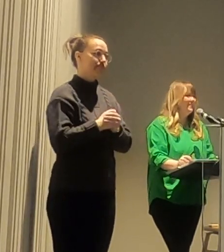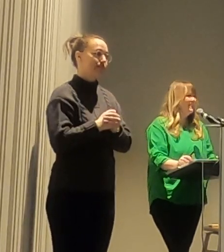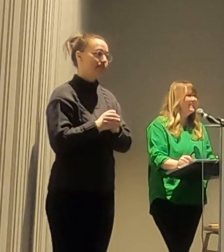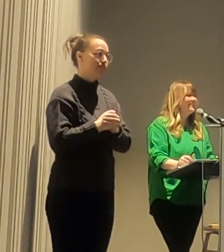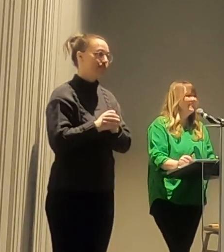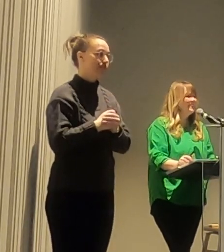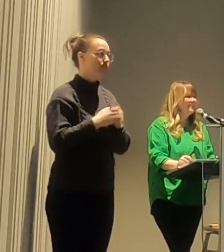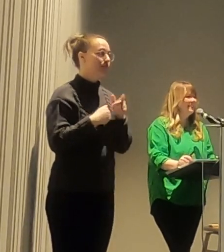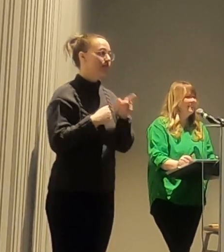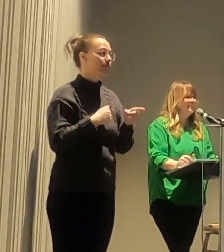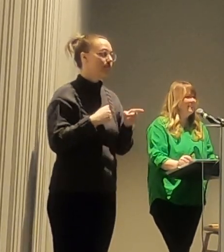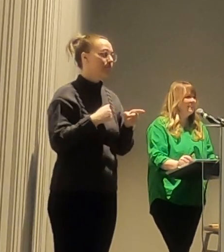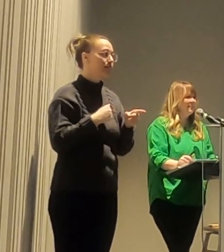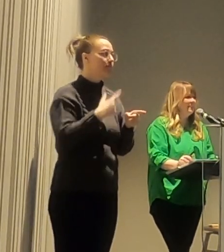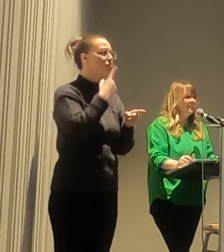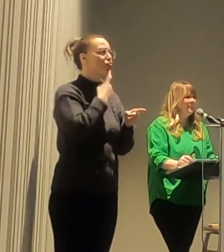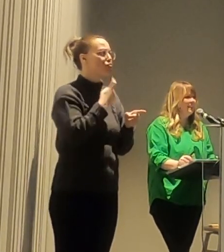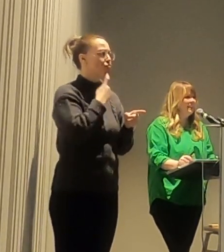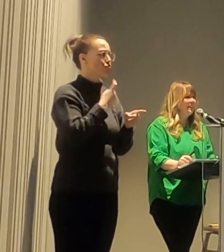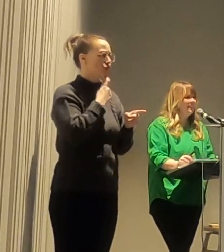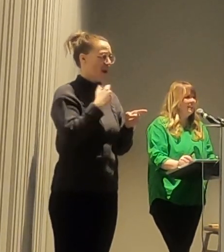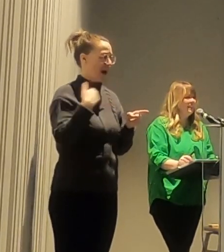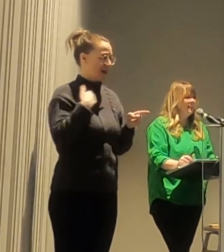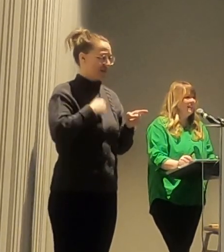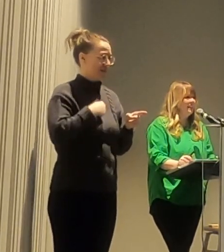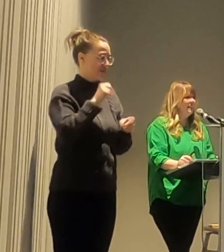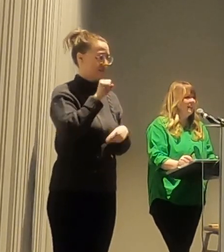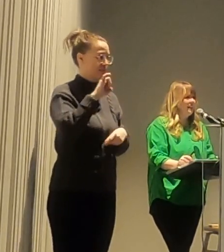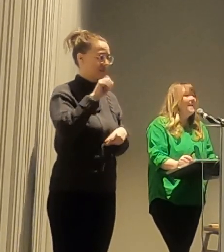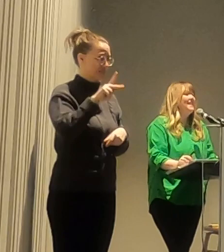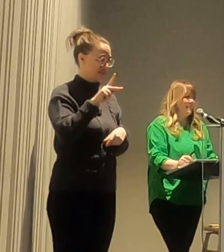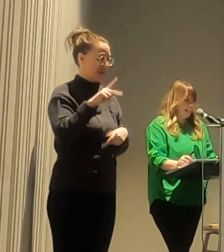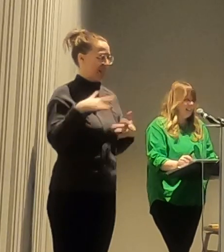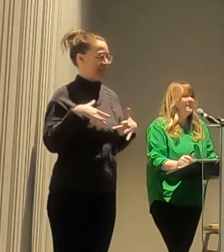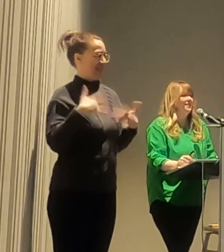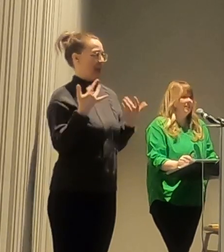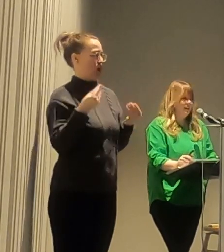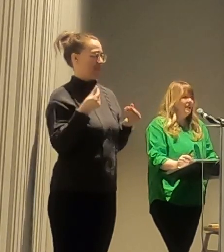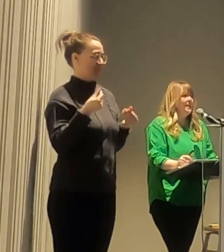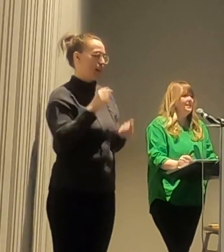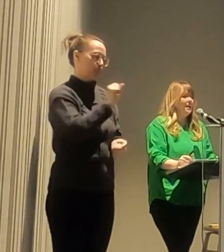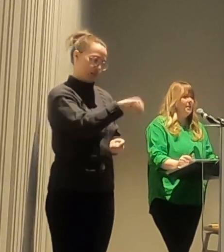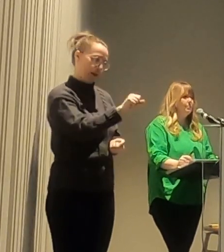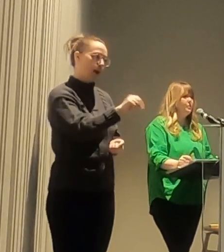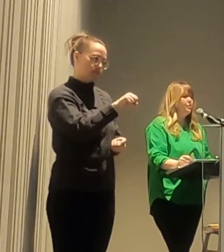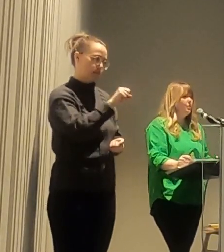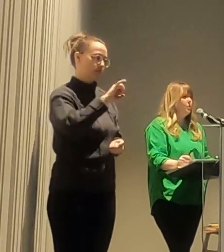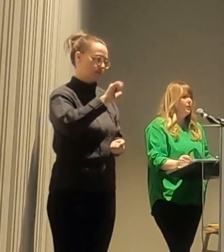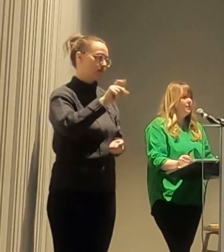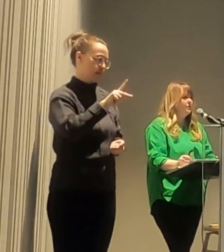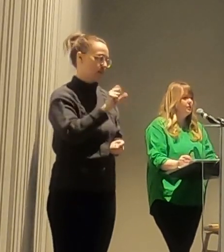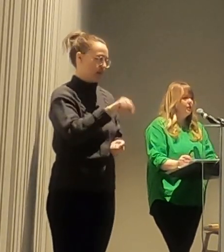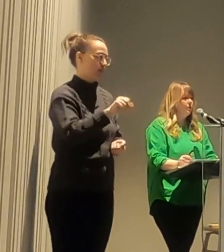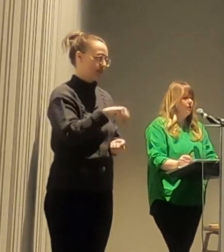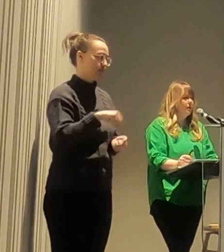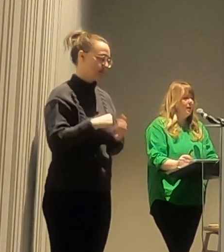Was the red one silk too, since it was a lighter fabric? Yes, it's silk. Yes.